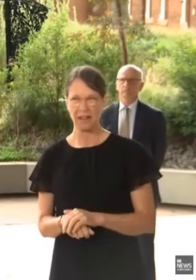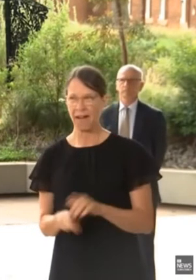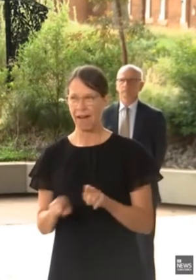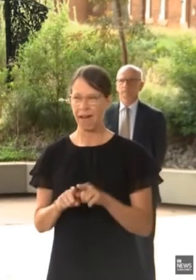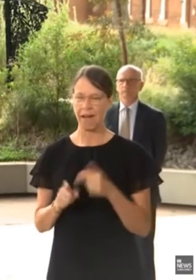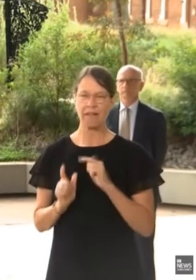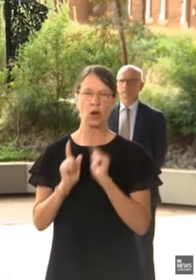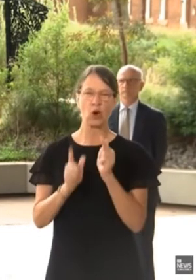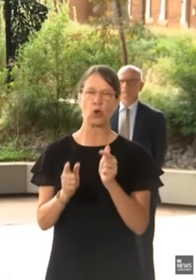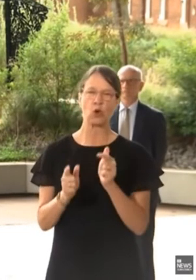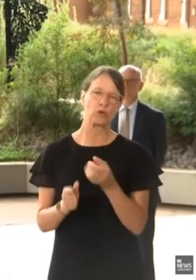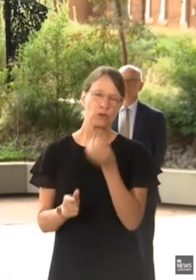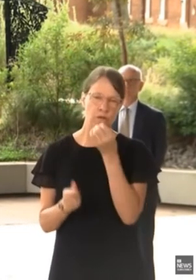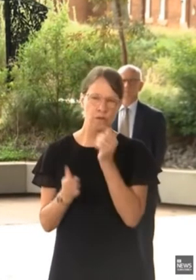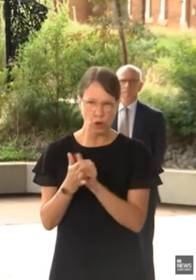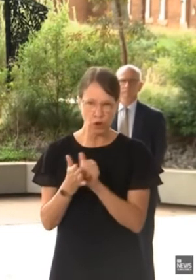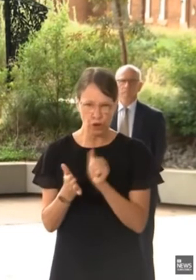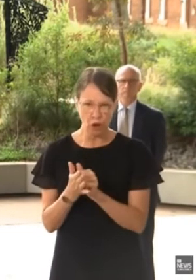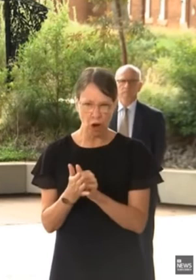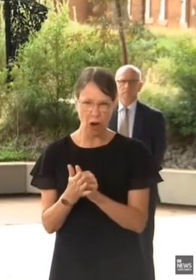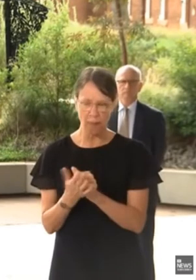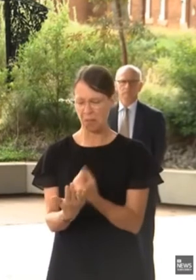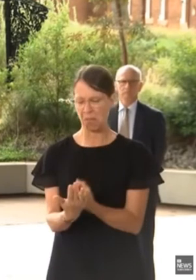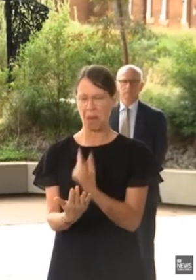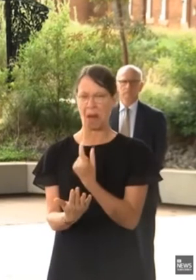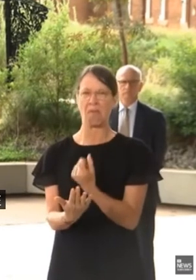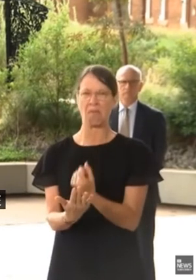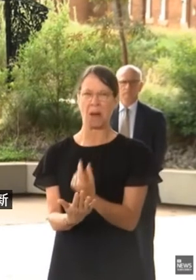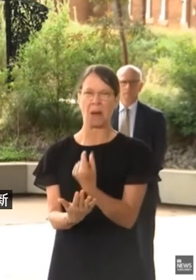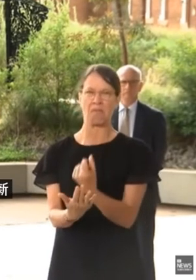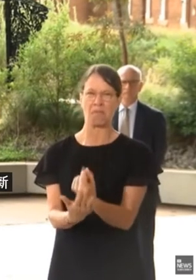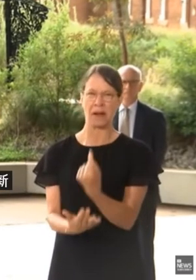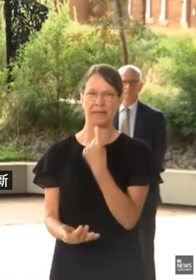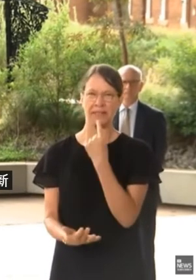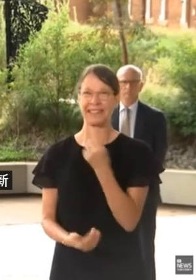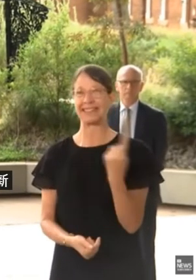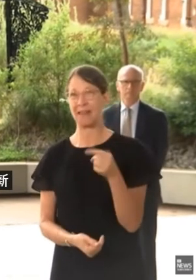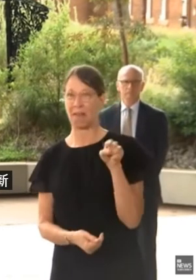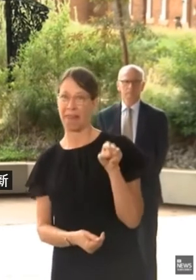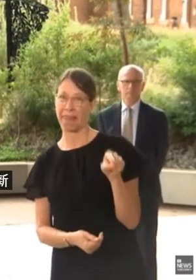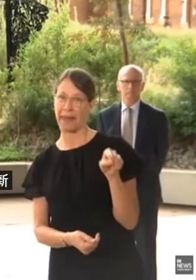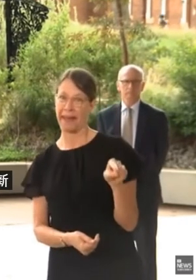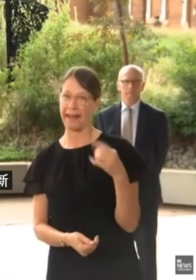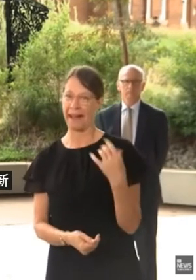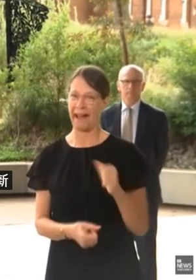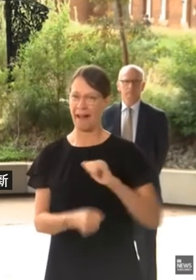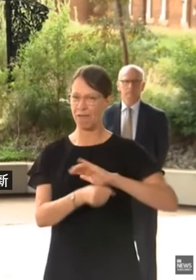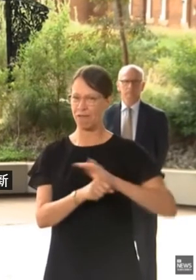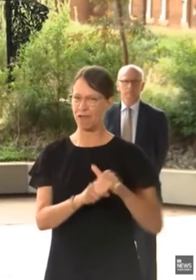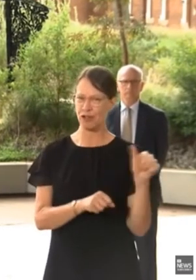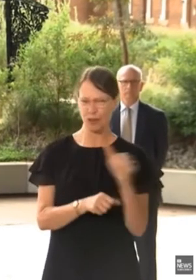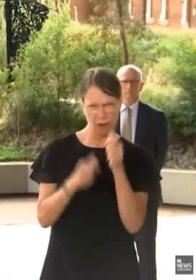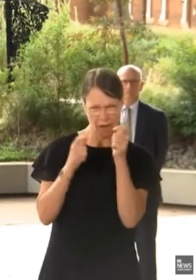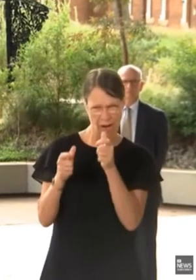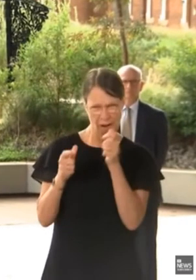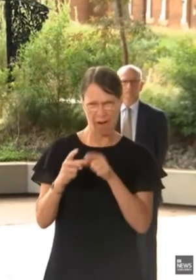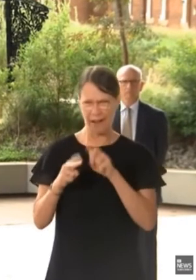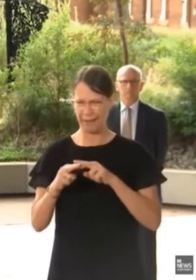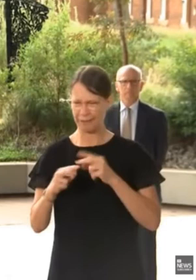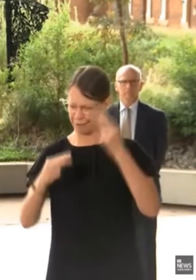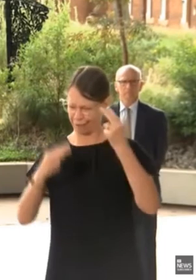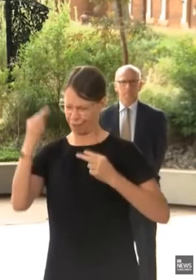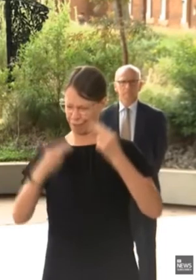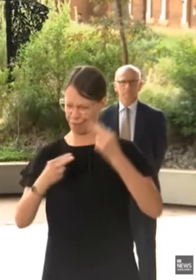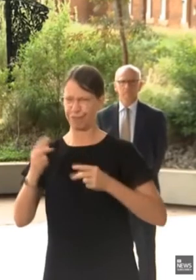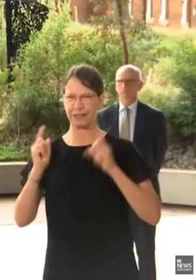contact with someone who's monitored for symptoms. Literally every single person in New South Wales right now is monitoring for symptoms.